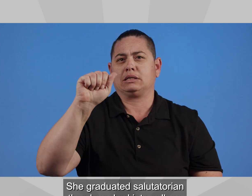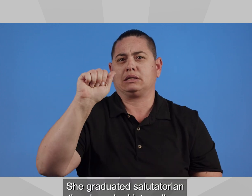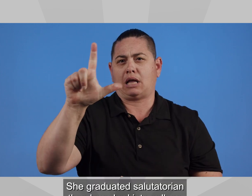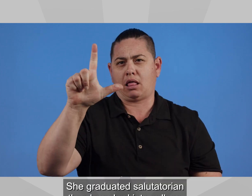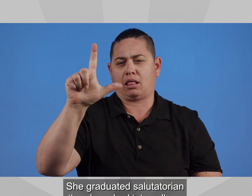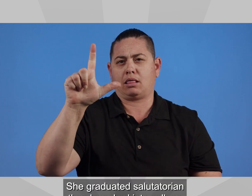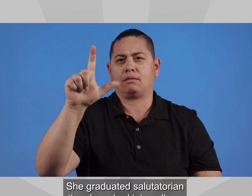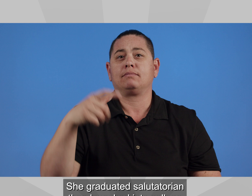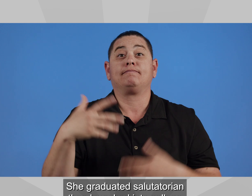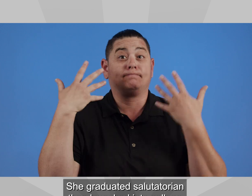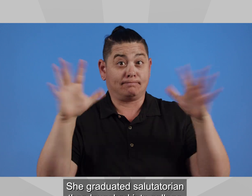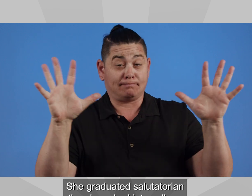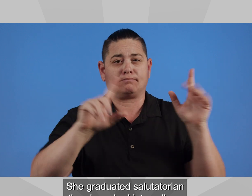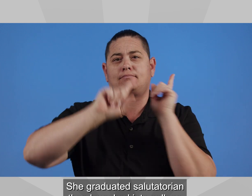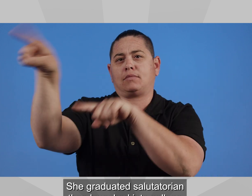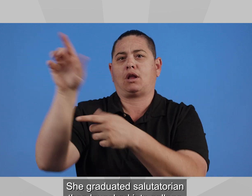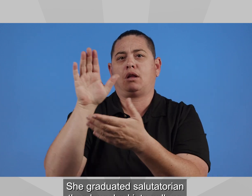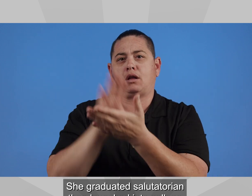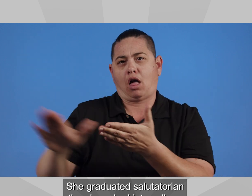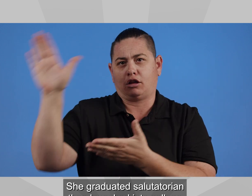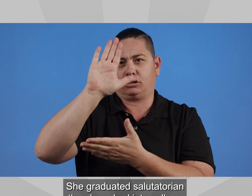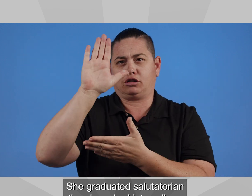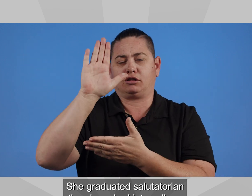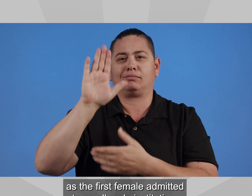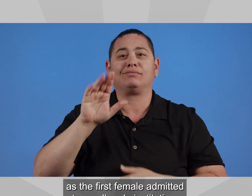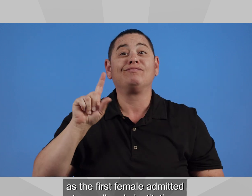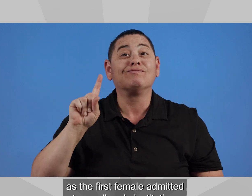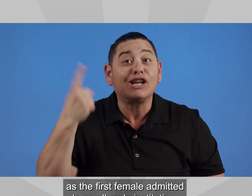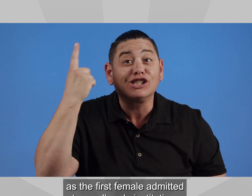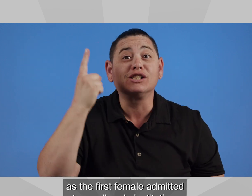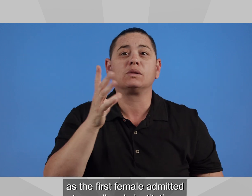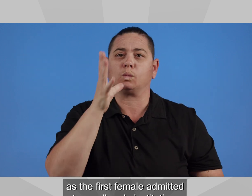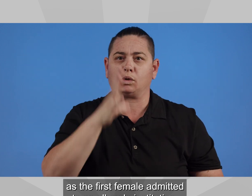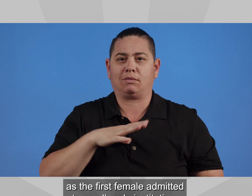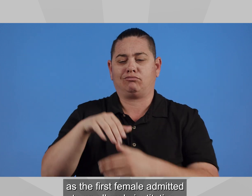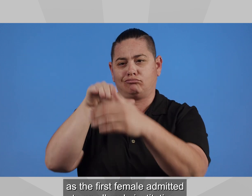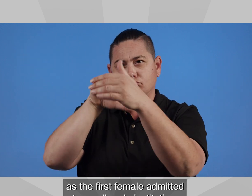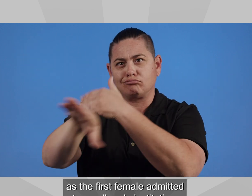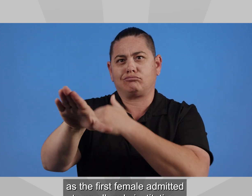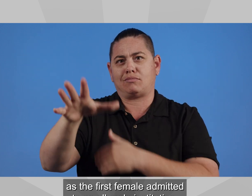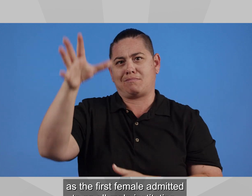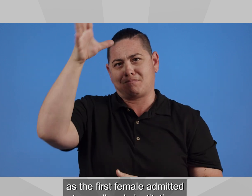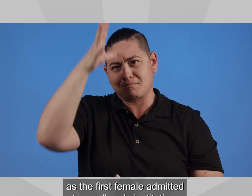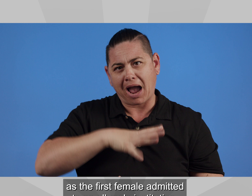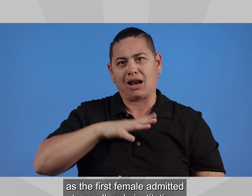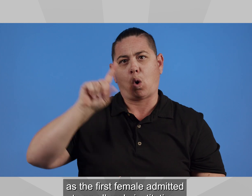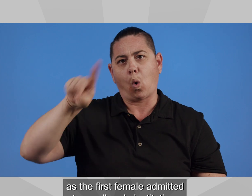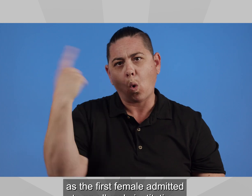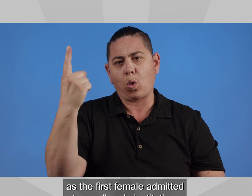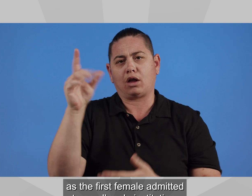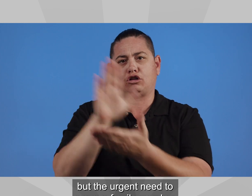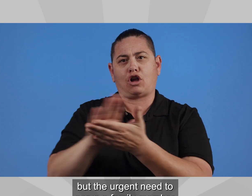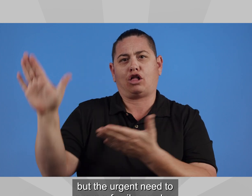She graduated salutatorian, then launched into college as the first female admitted to an all-male